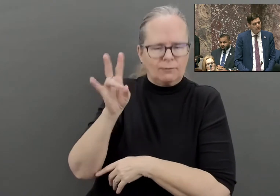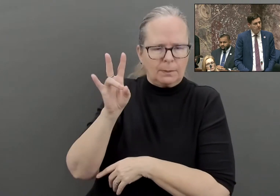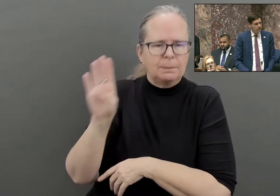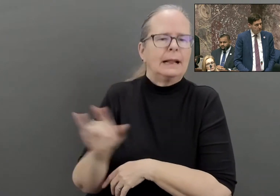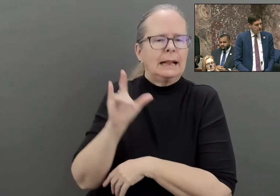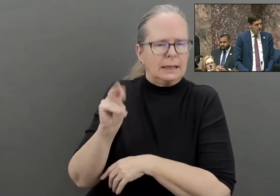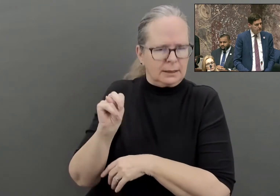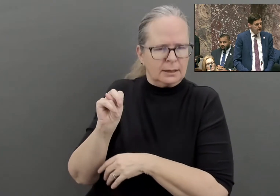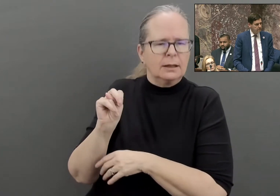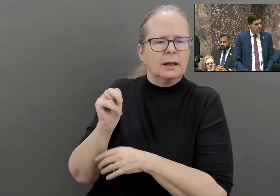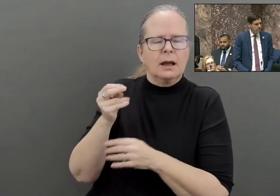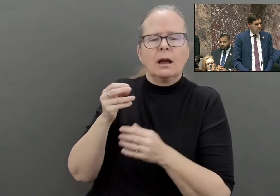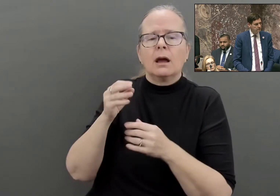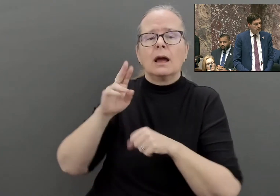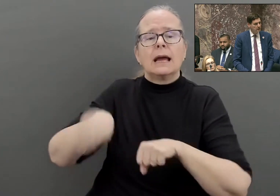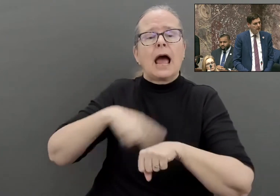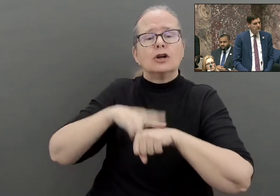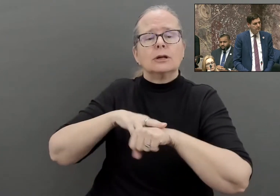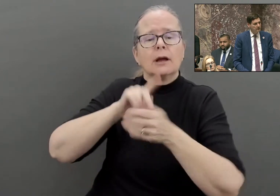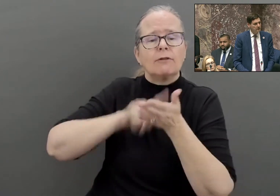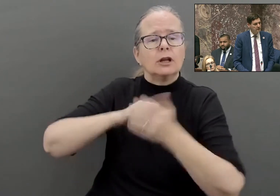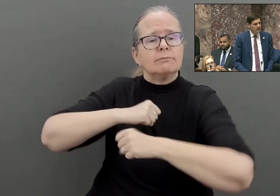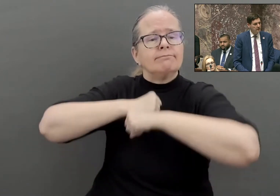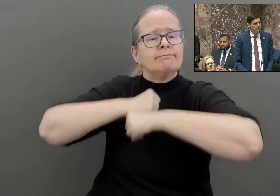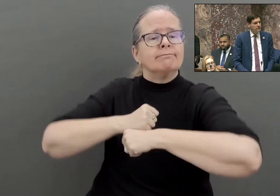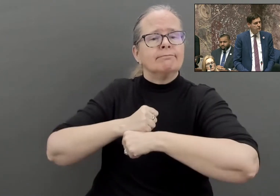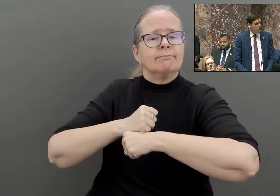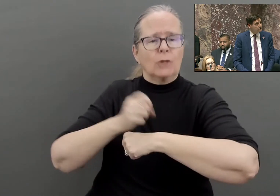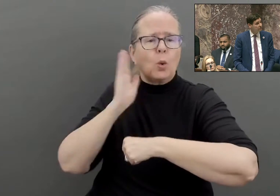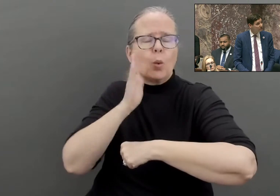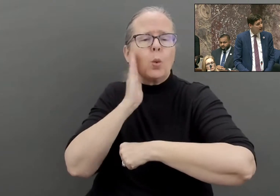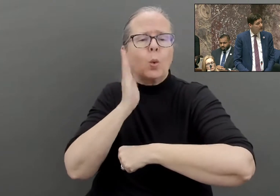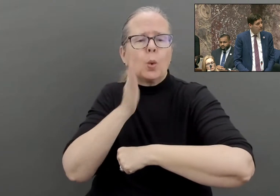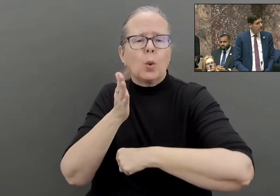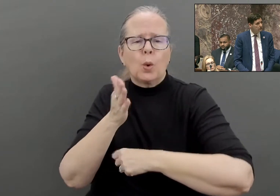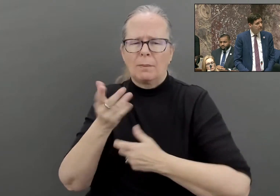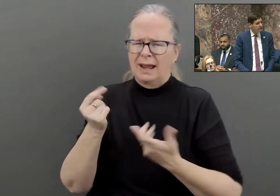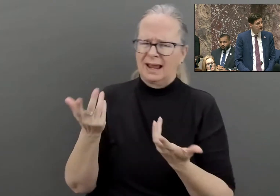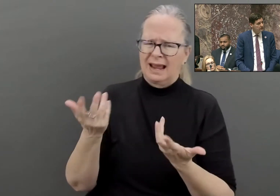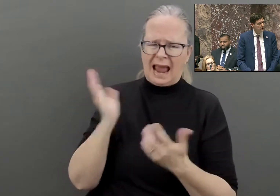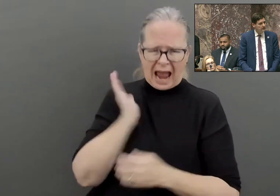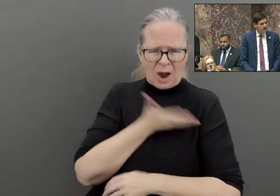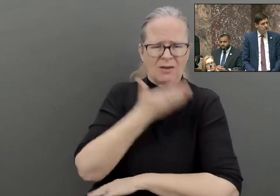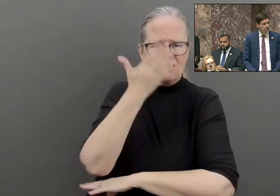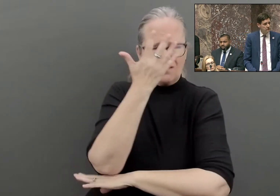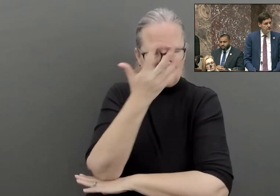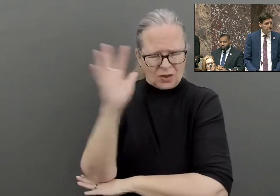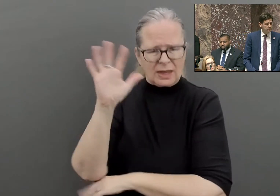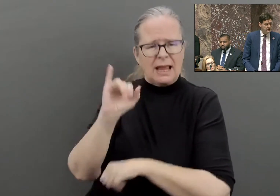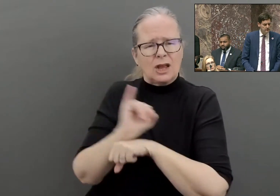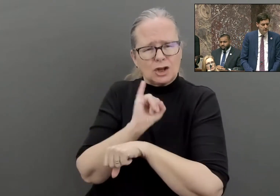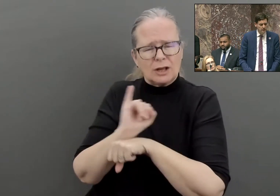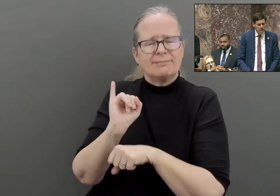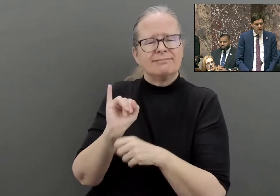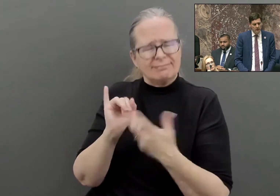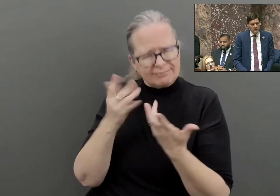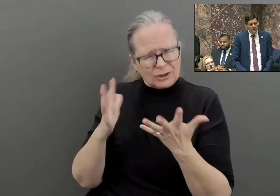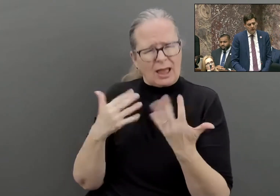And we'll stand with the forest industry. I was up there in Prince George on Friday with COFI, the Council of Forest